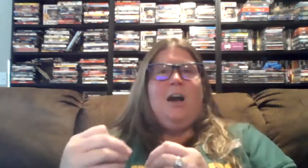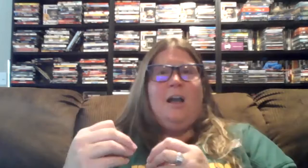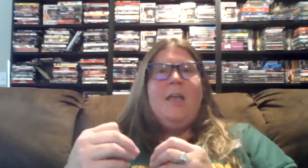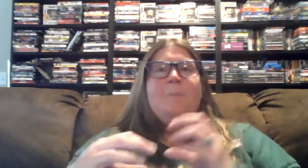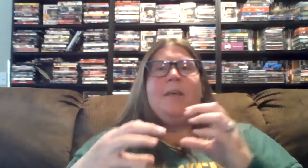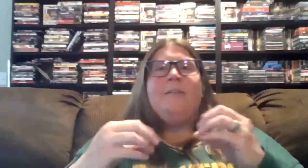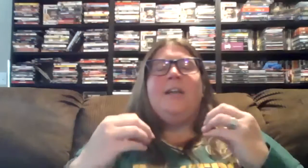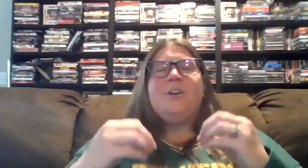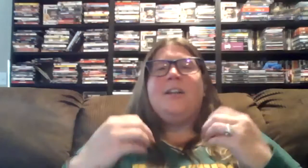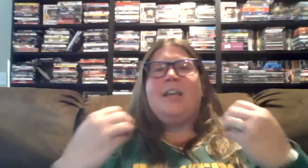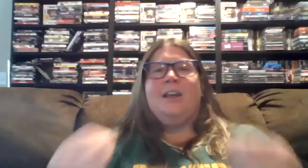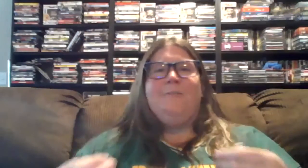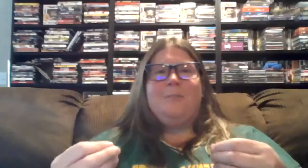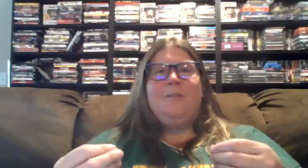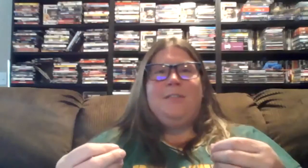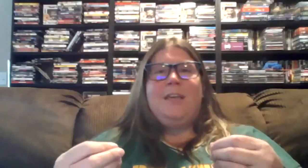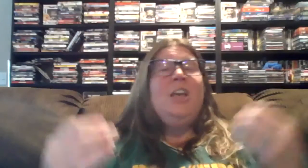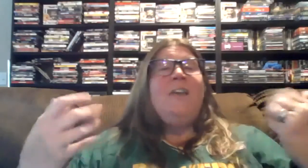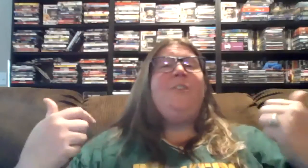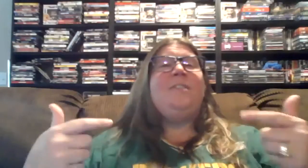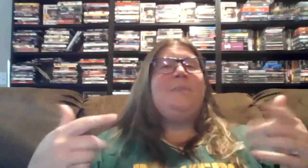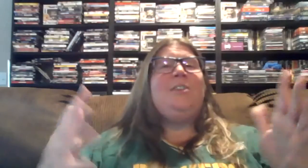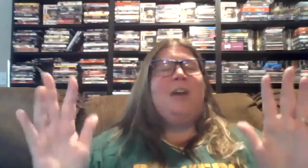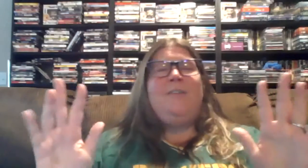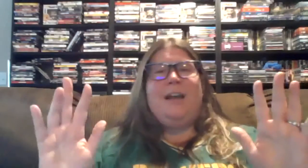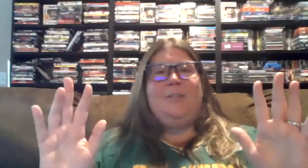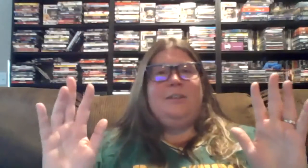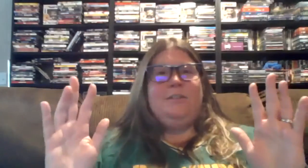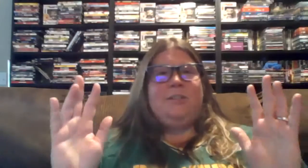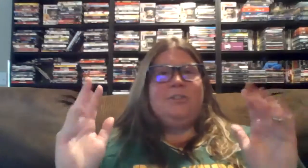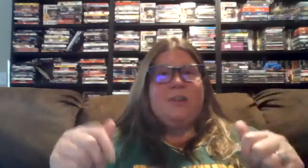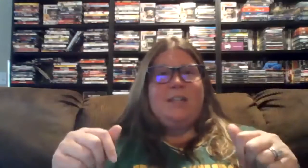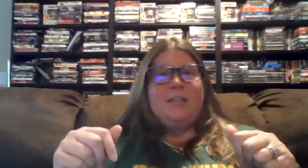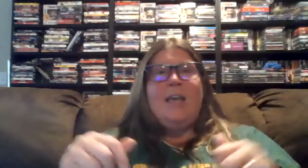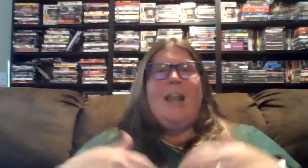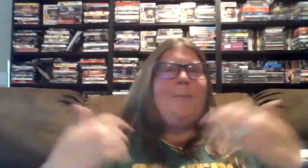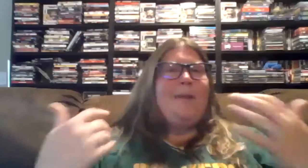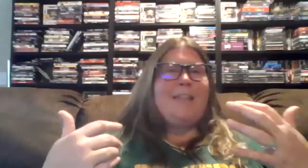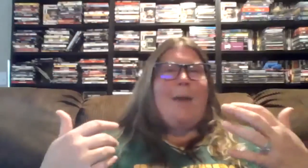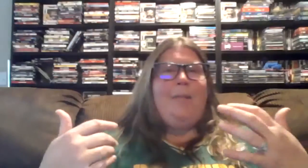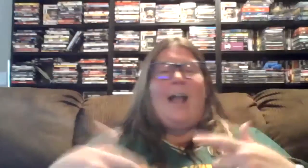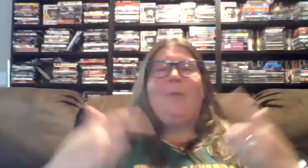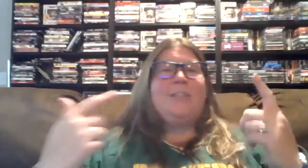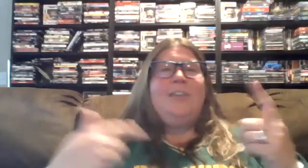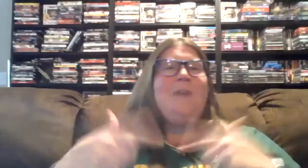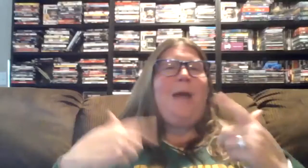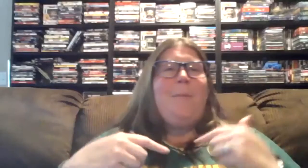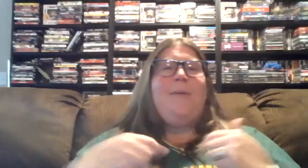song, because then you're going to get comfortable with it. If you see me driving down the street and I'm at a stoplight, I will tell you I'm probably